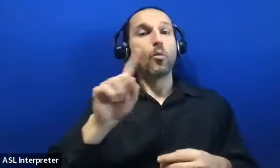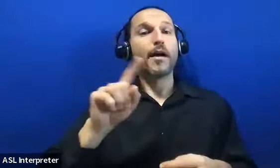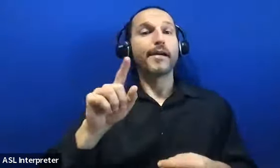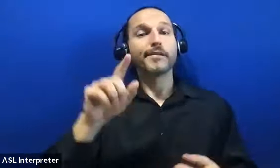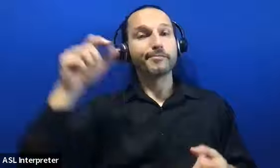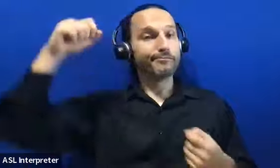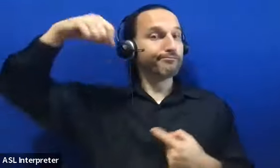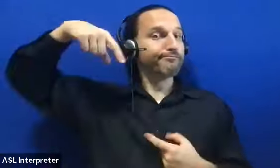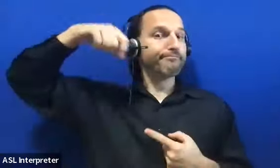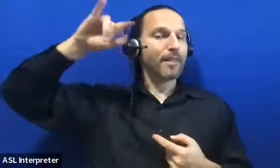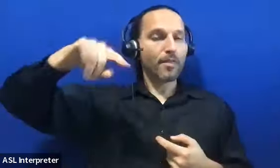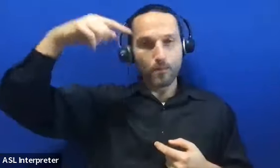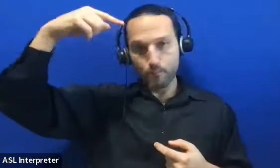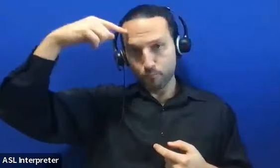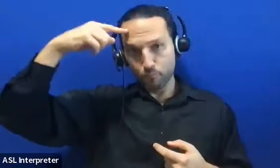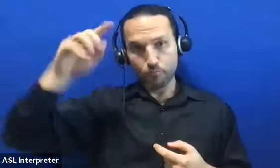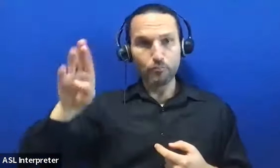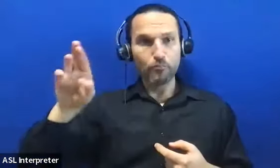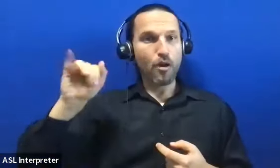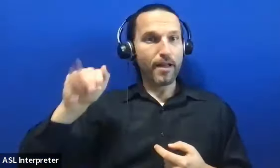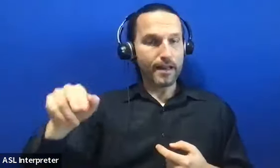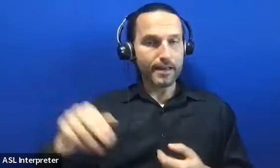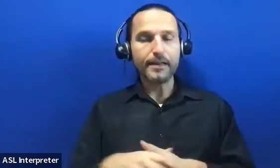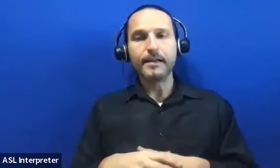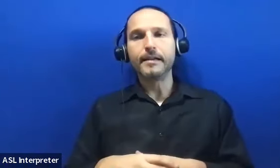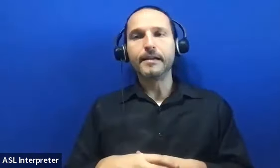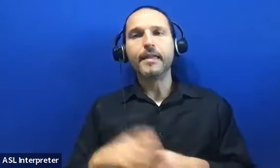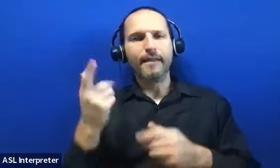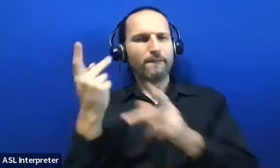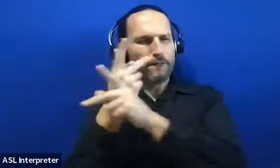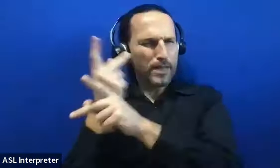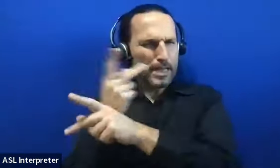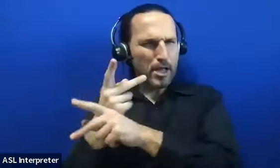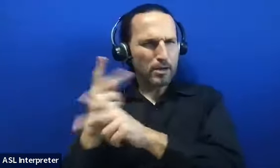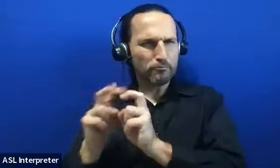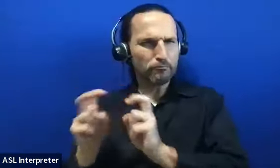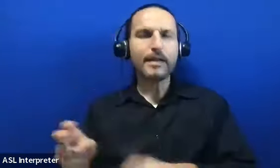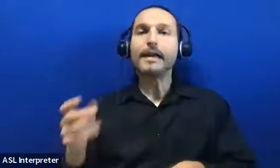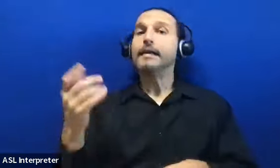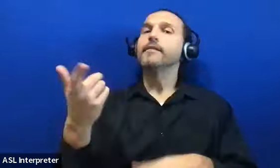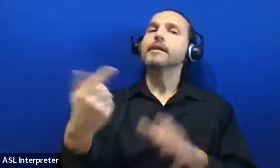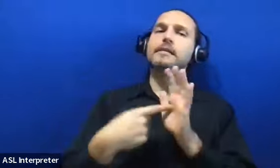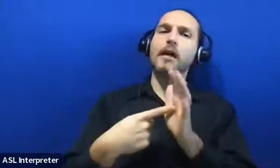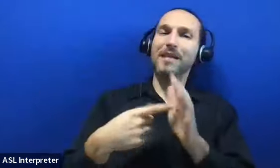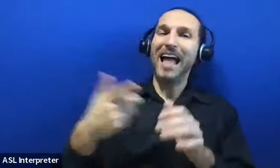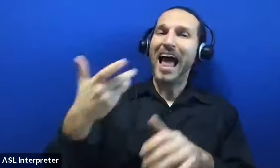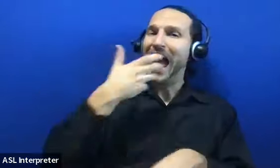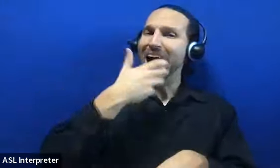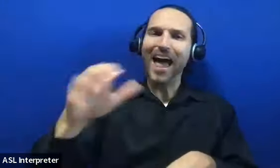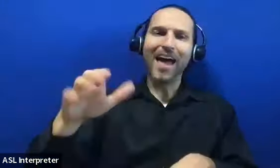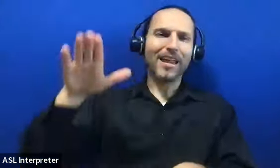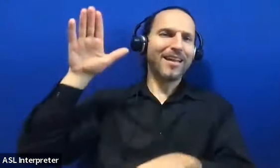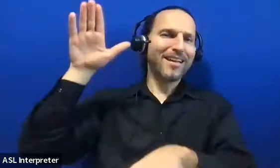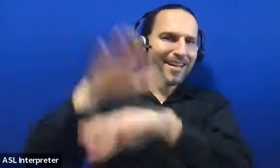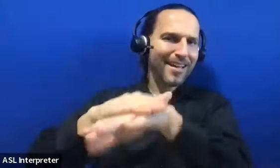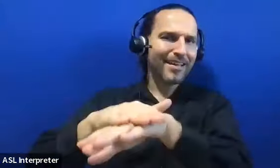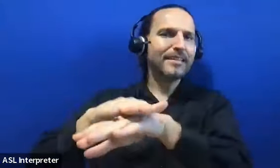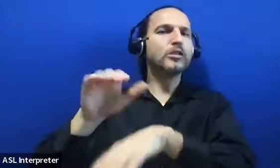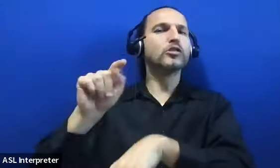brain makes sense of them. For example, if I put my hand on a hot stove,